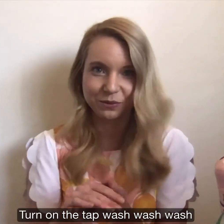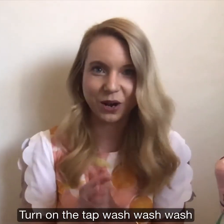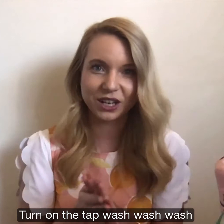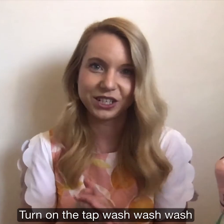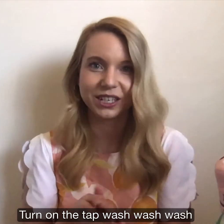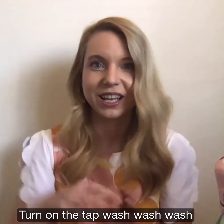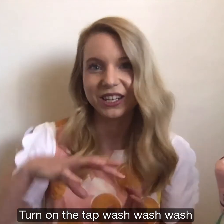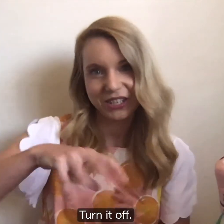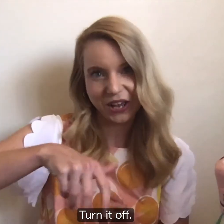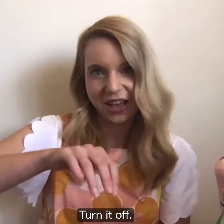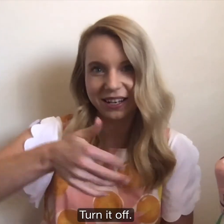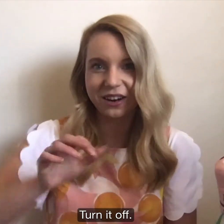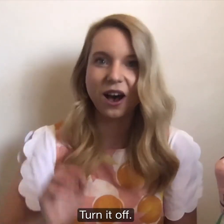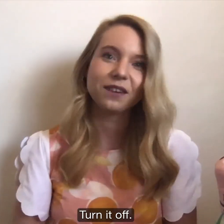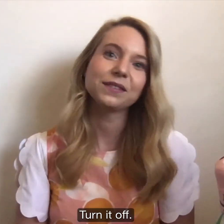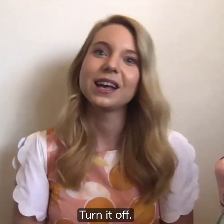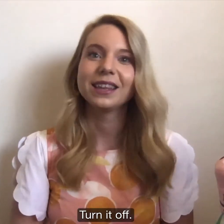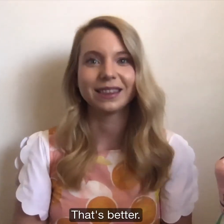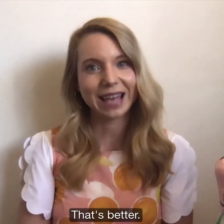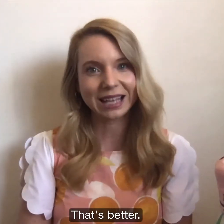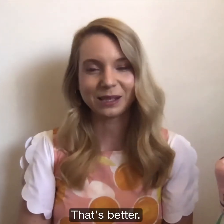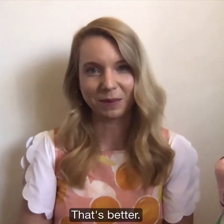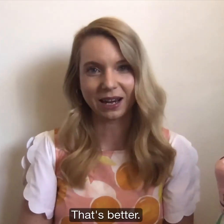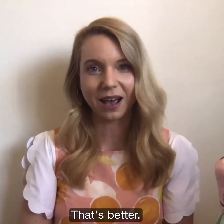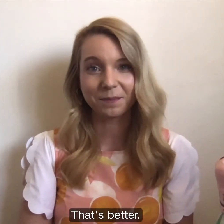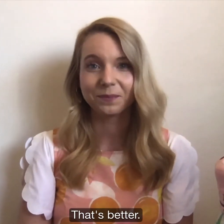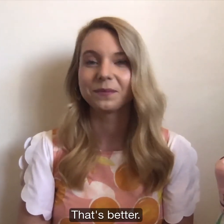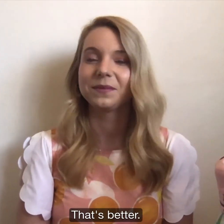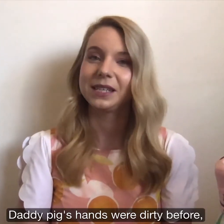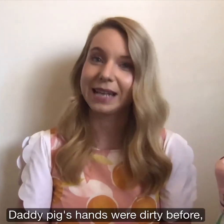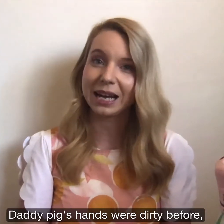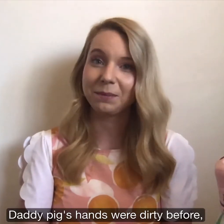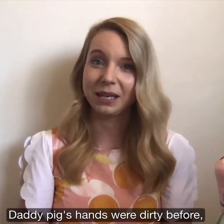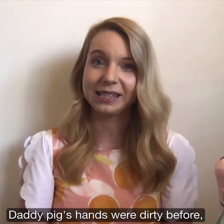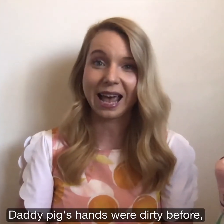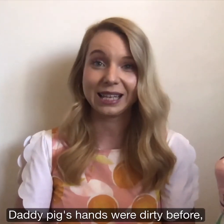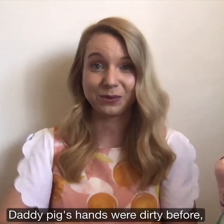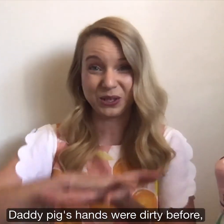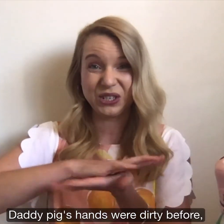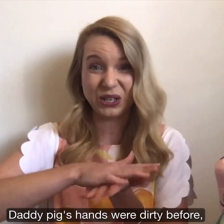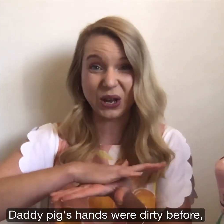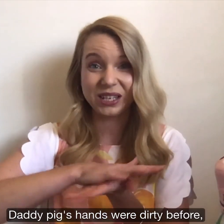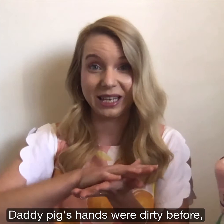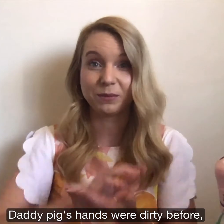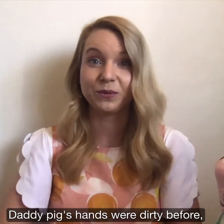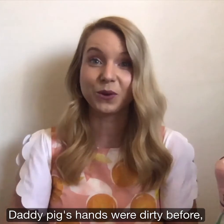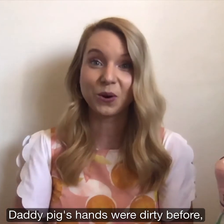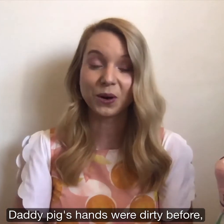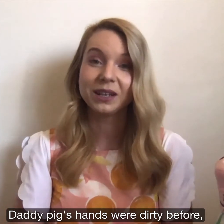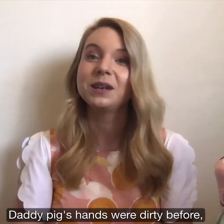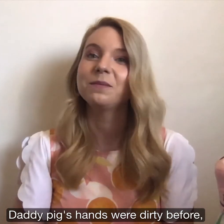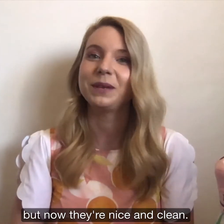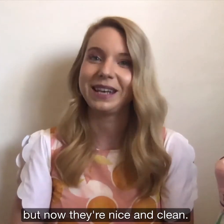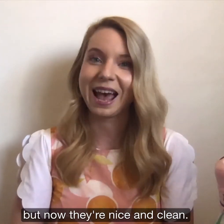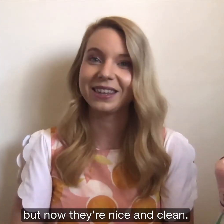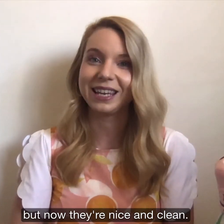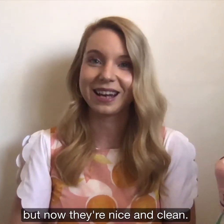wash, turn it off. That's better. Daddy Pig's hands were dirty before, but now they're nice